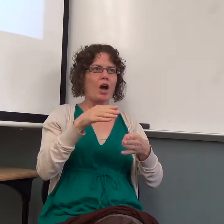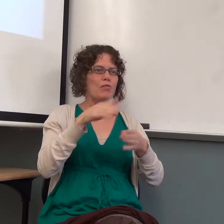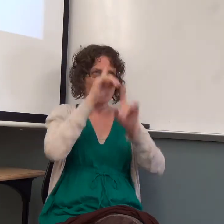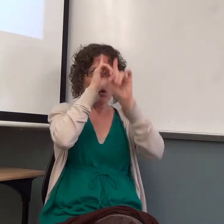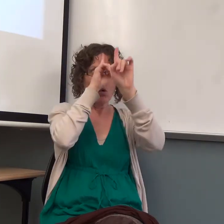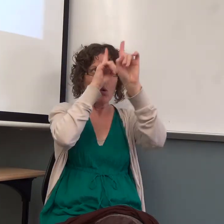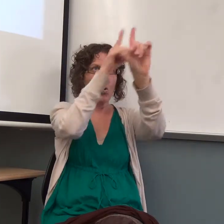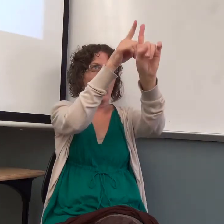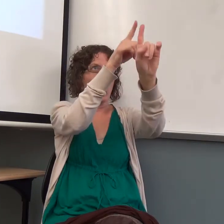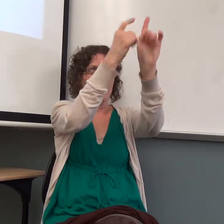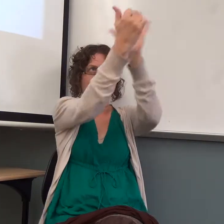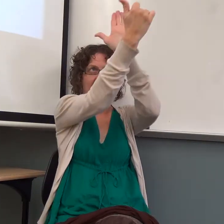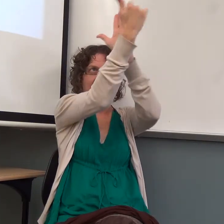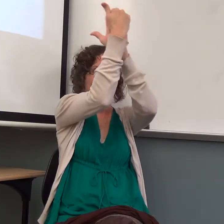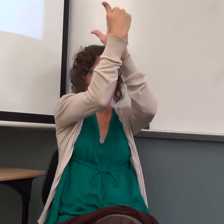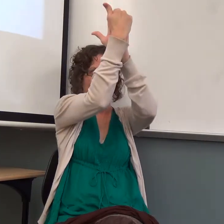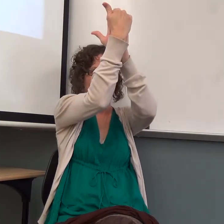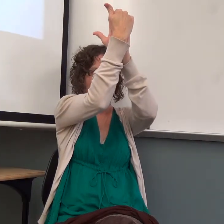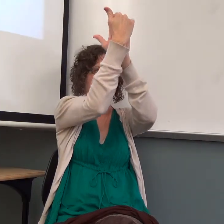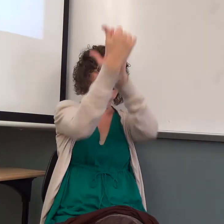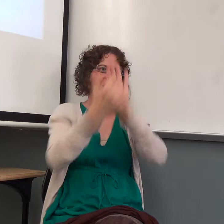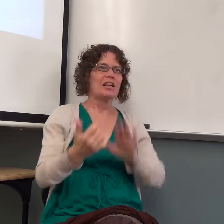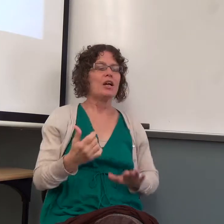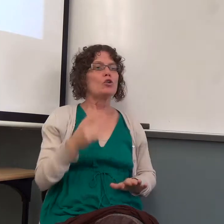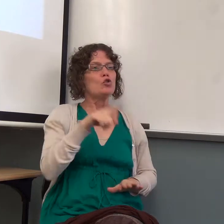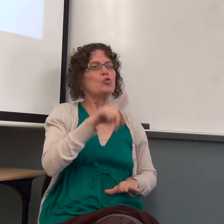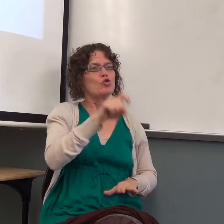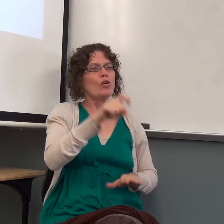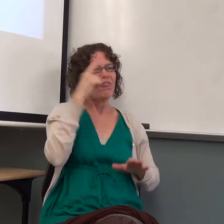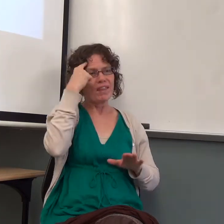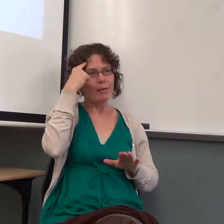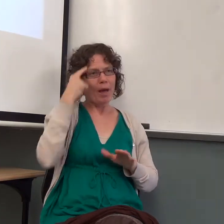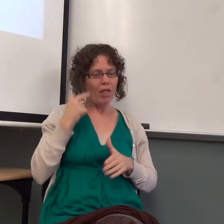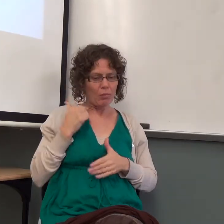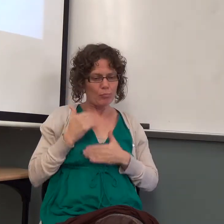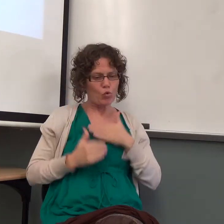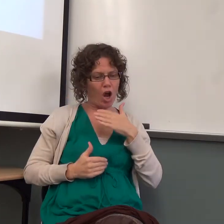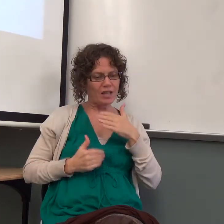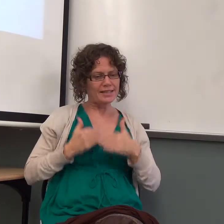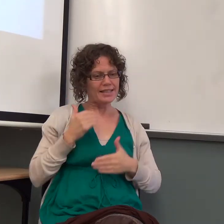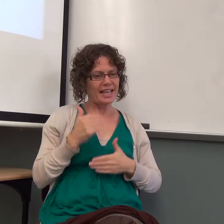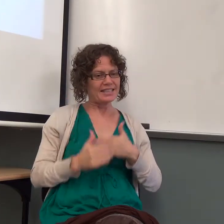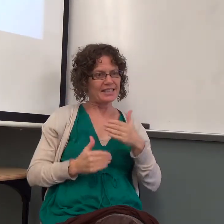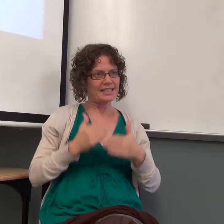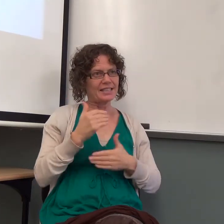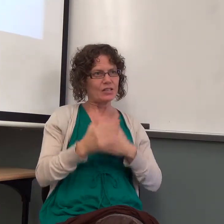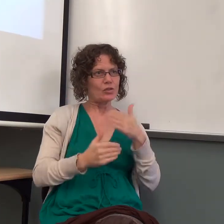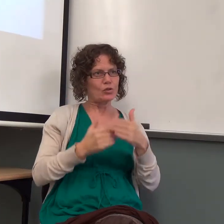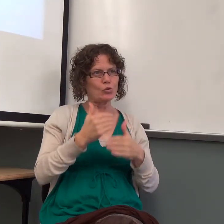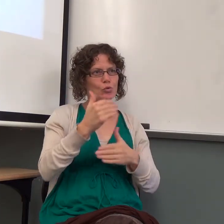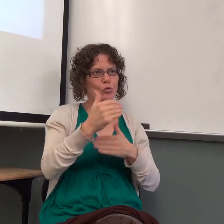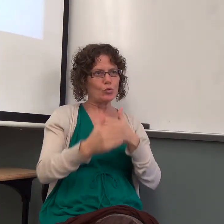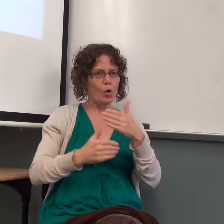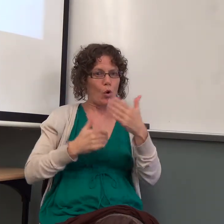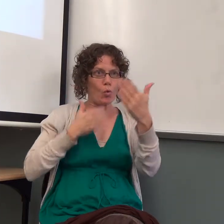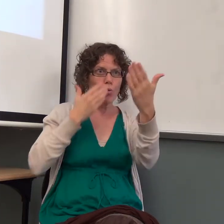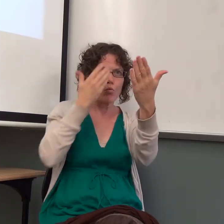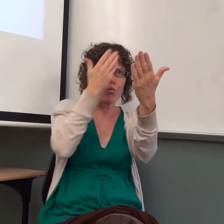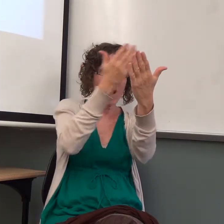ideology. In other words, you should think about more of the process to get to the end result as opposed to the end result. If